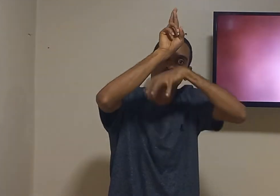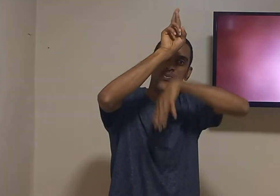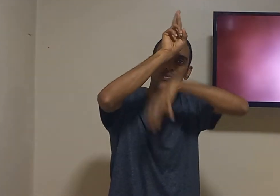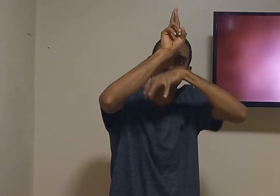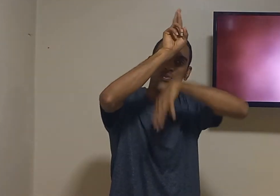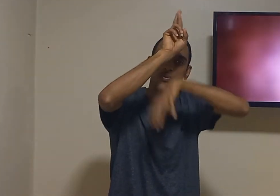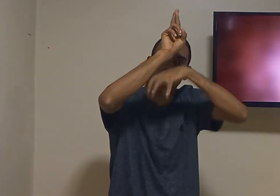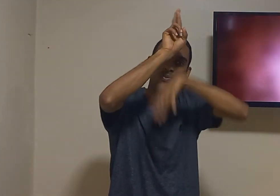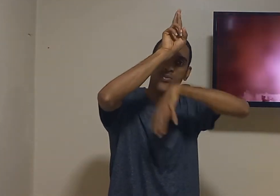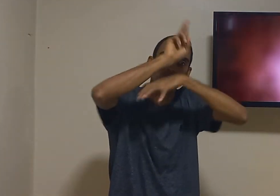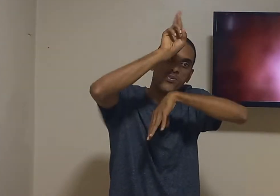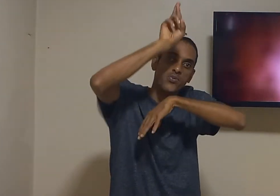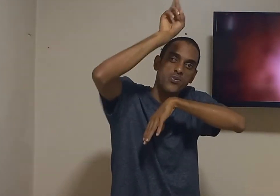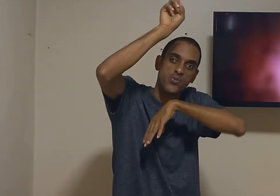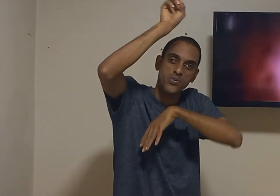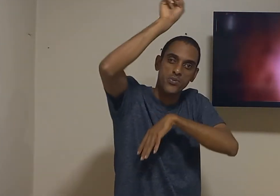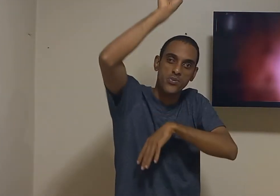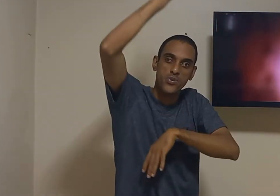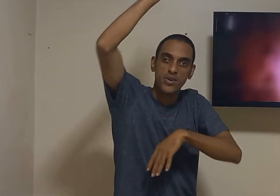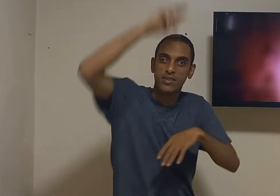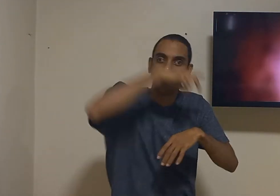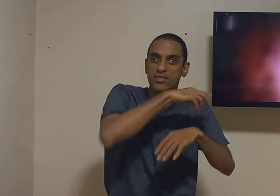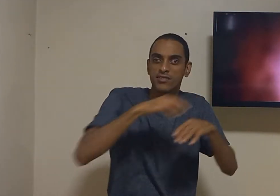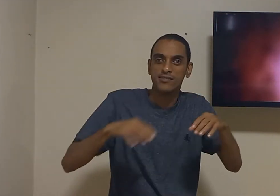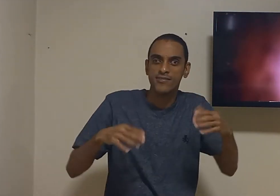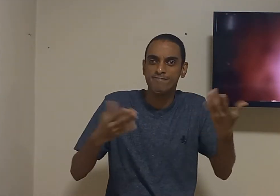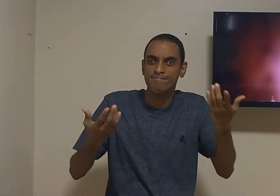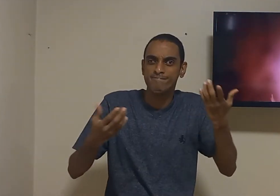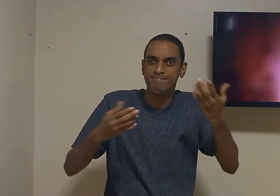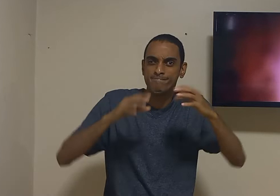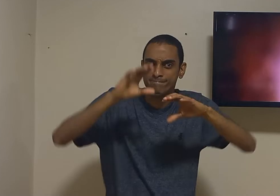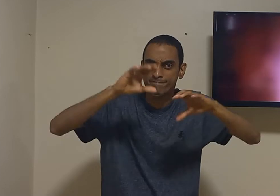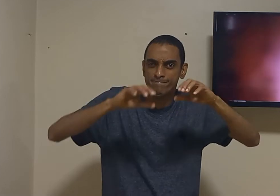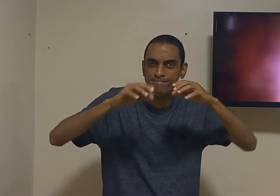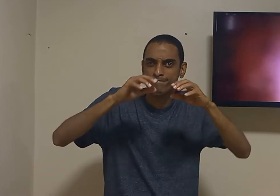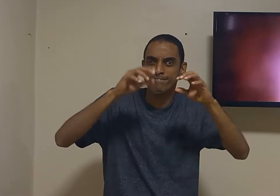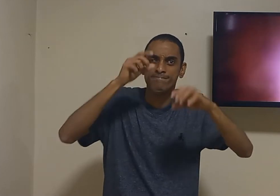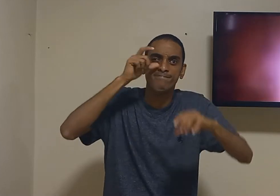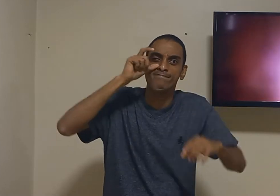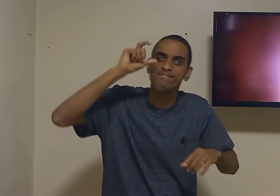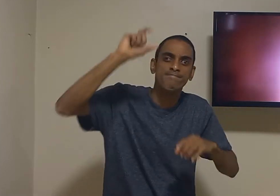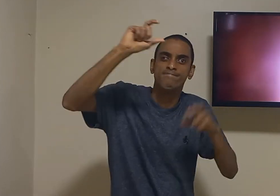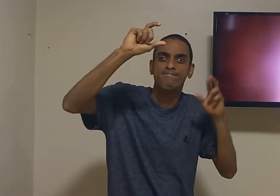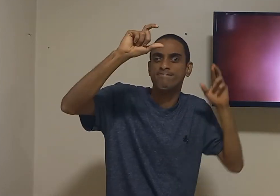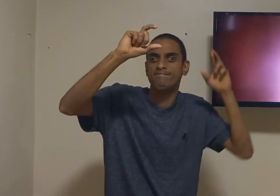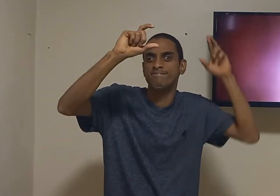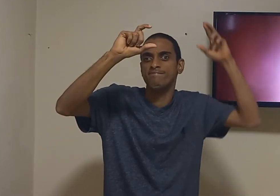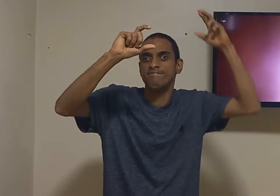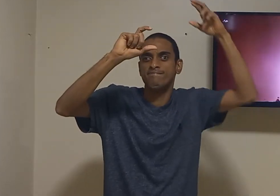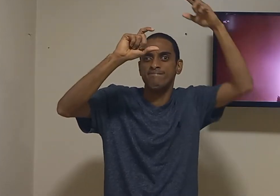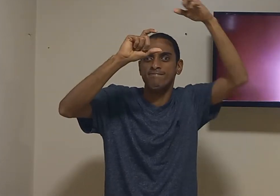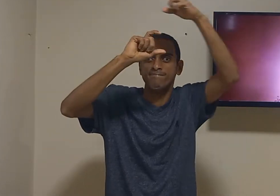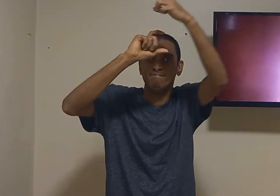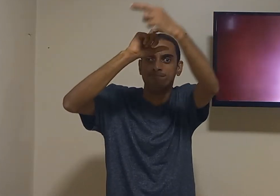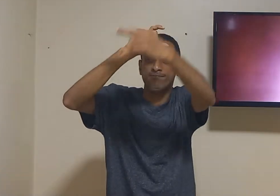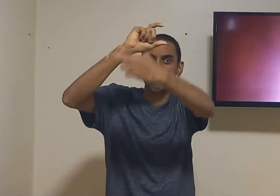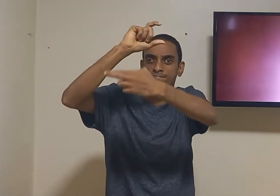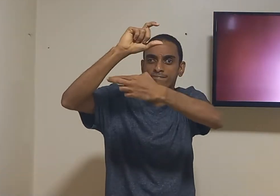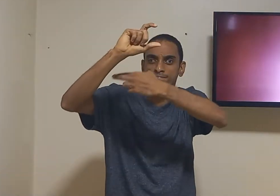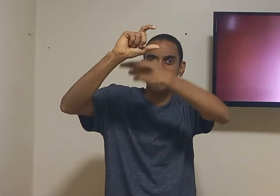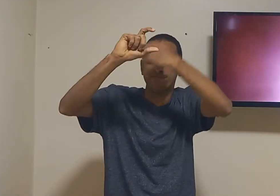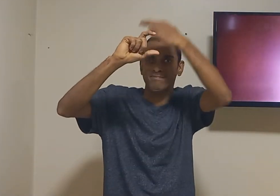All 4 RS-25 engines on the core stage and 2 solid rocket boosters now propelling the vehicle at 128 miles per hour.